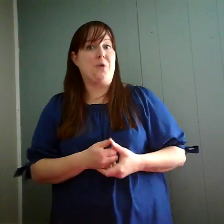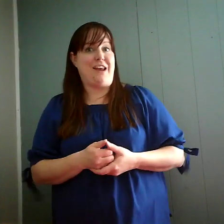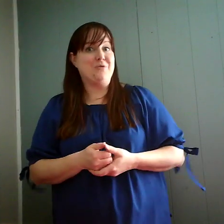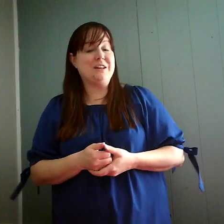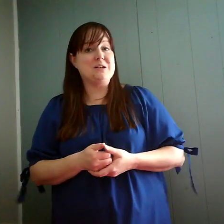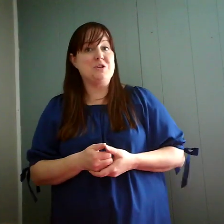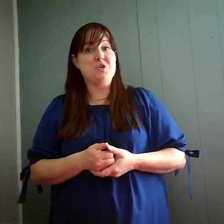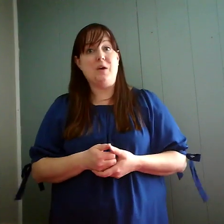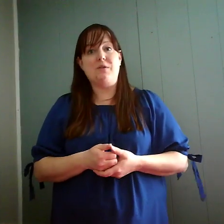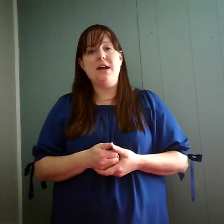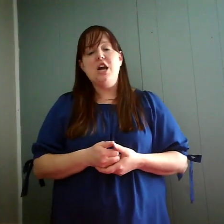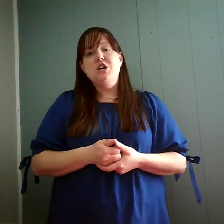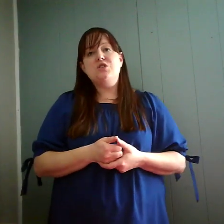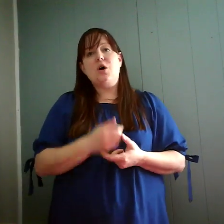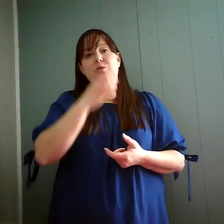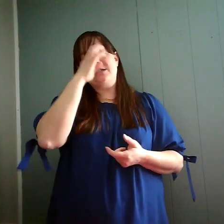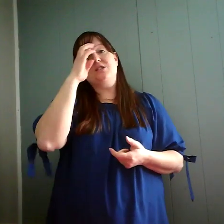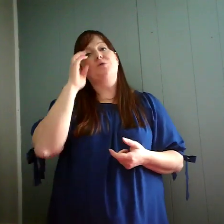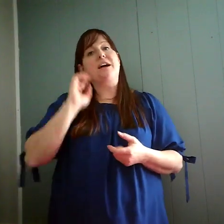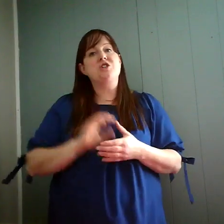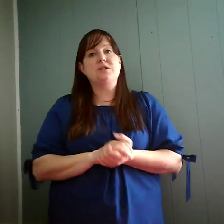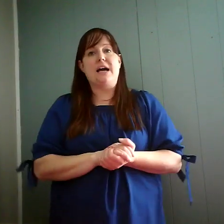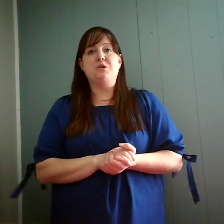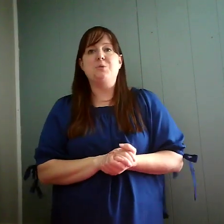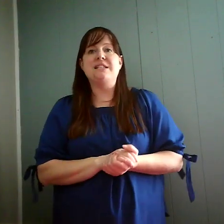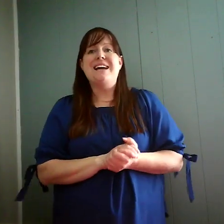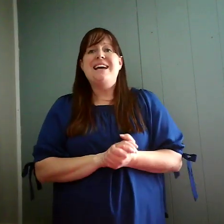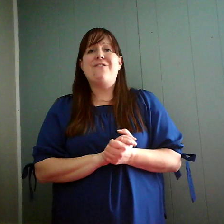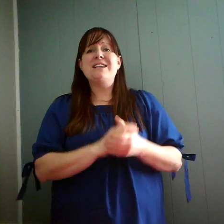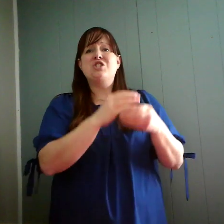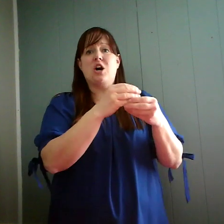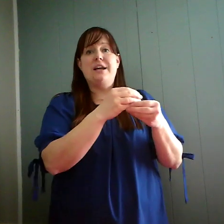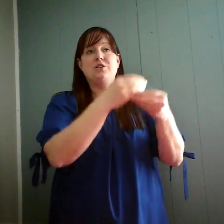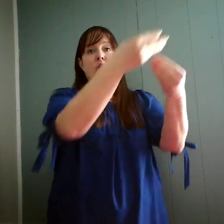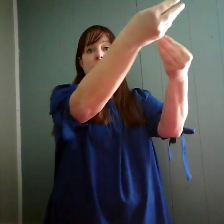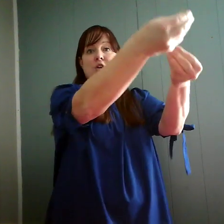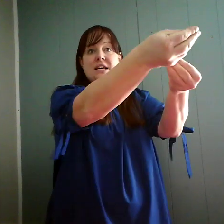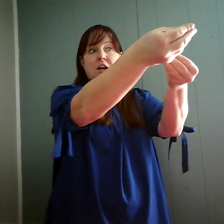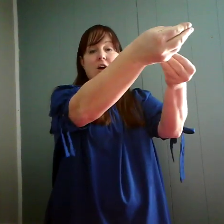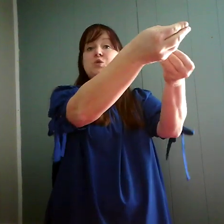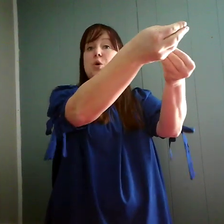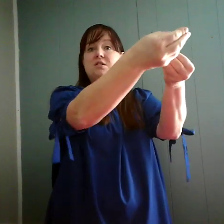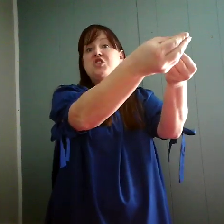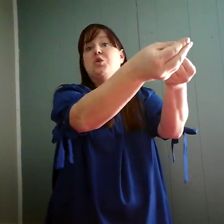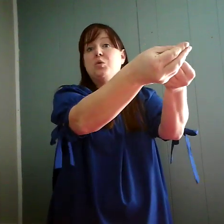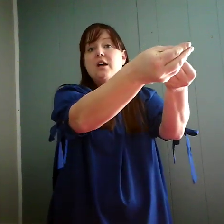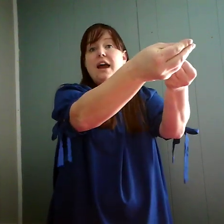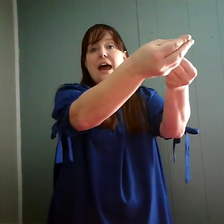brain, really is what you're doing, right? So this is a directional sign, which means if I start it over here toward you and I